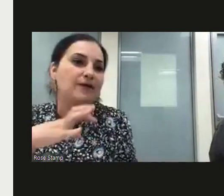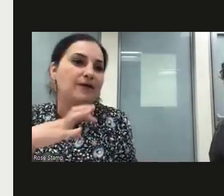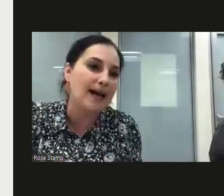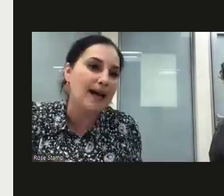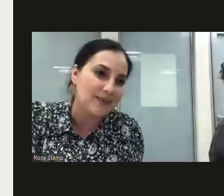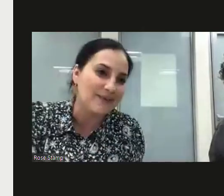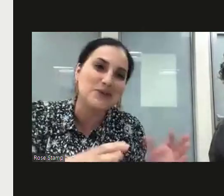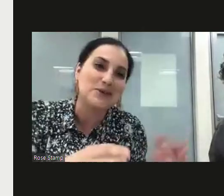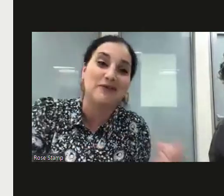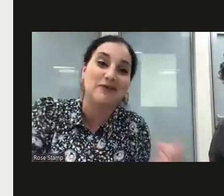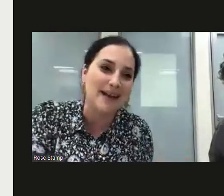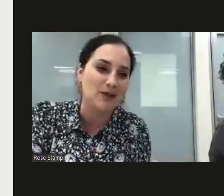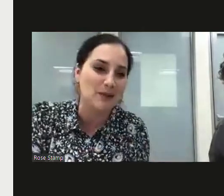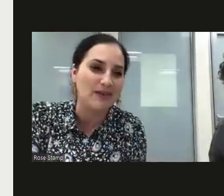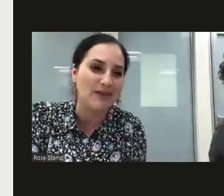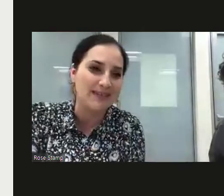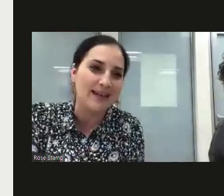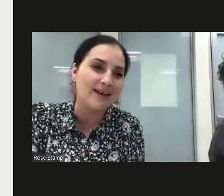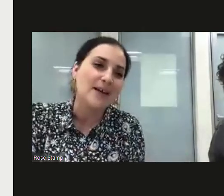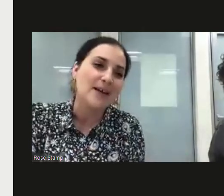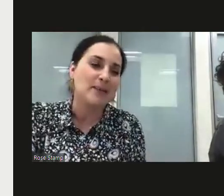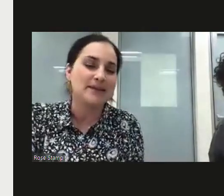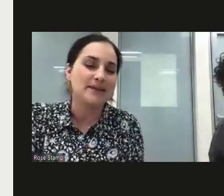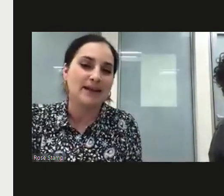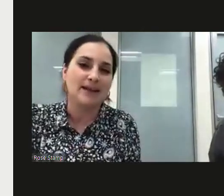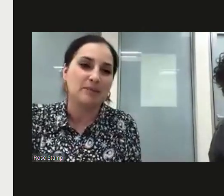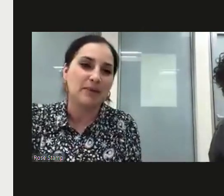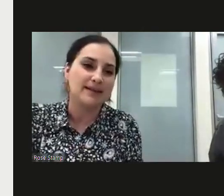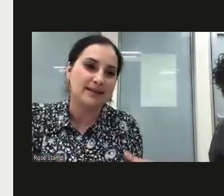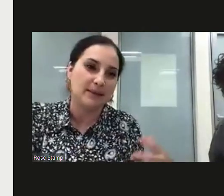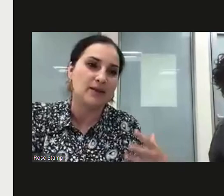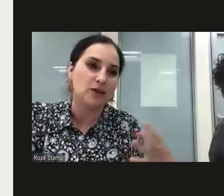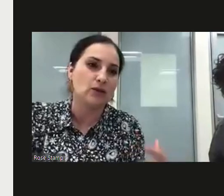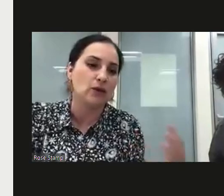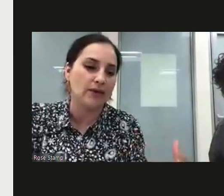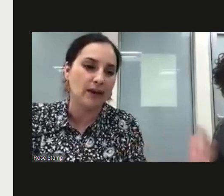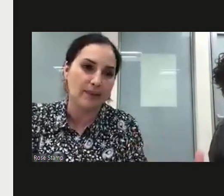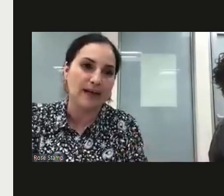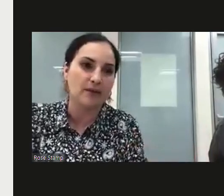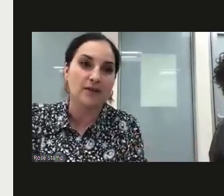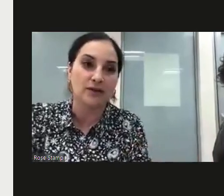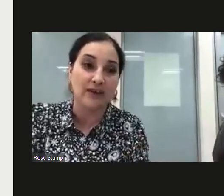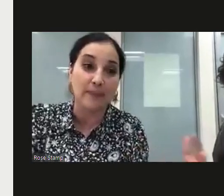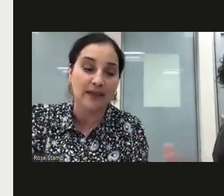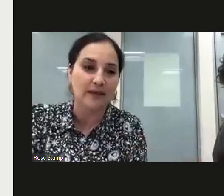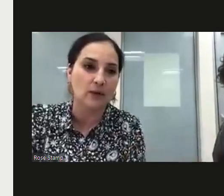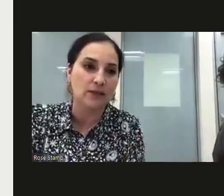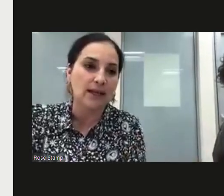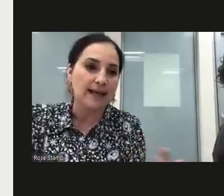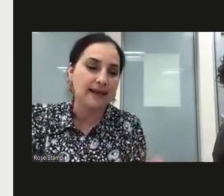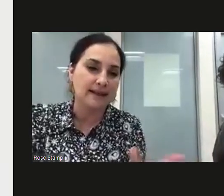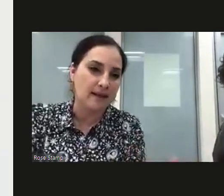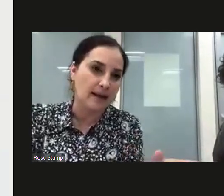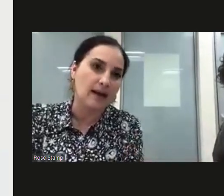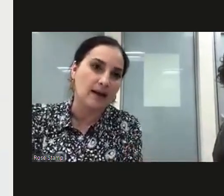of time. We don't have time to talk about this here, but it's something to think about and to develop this thought,